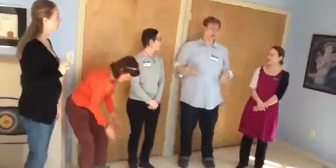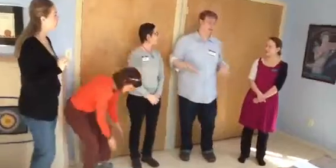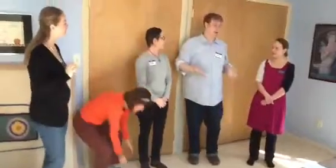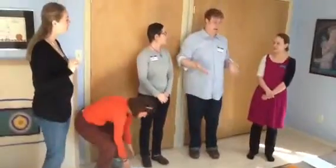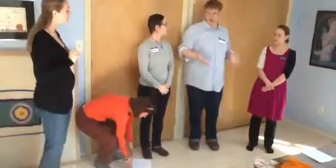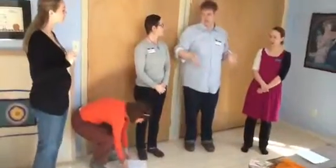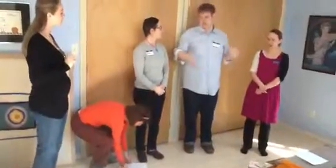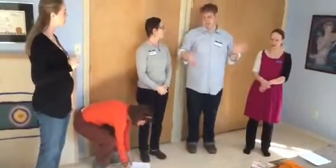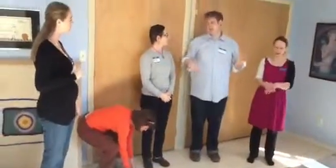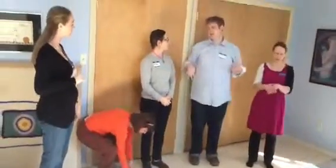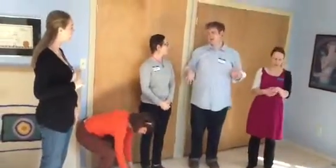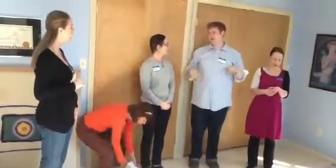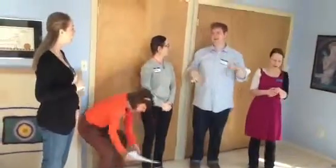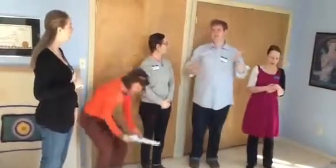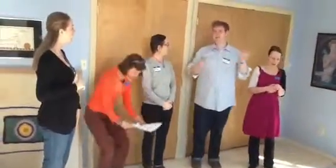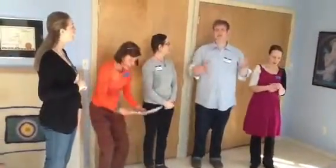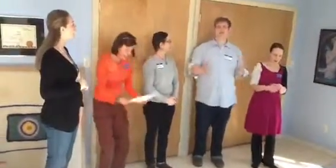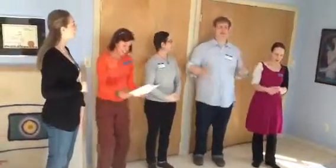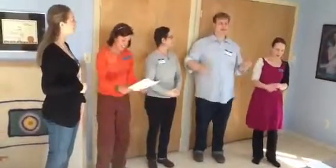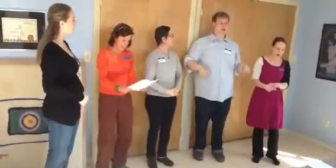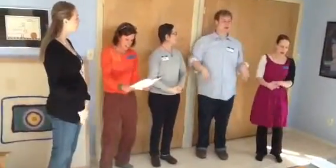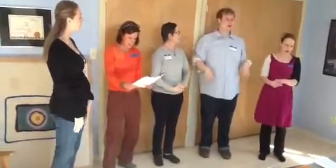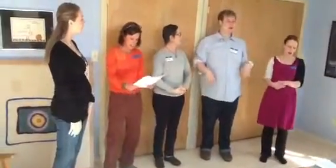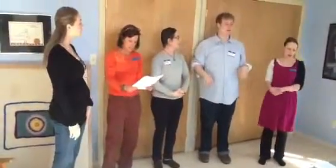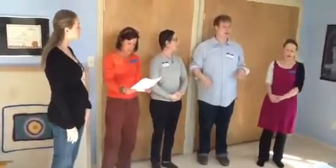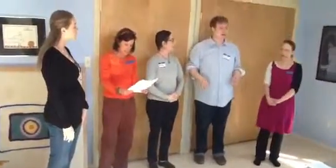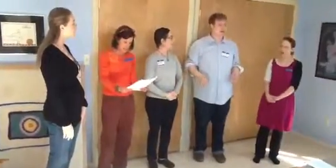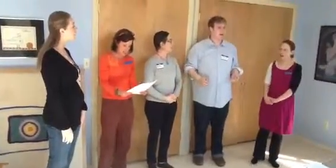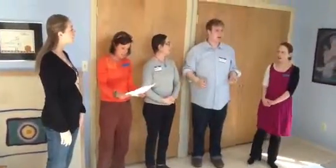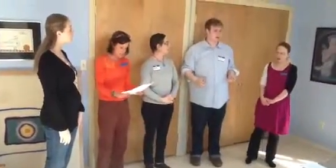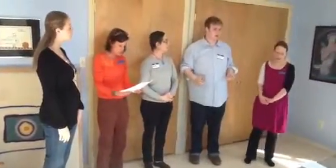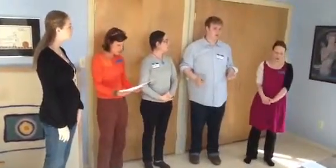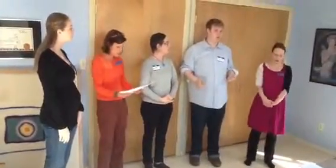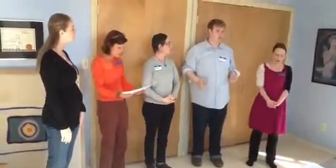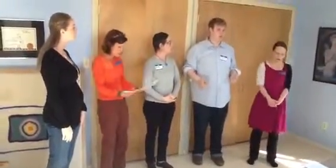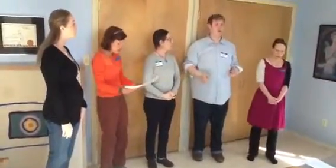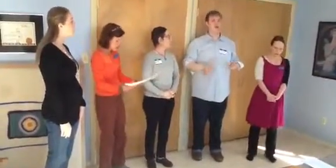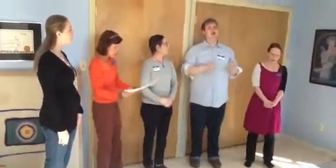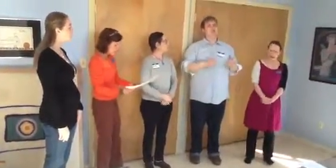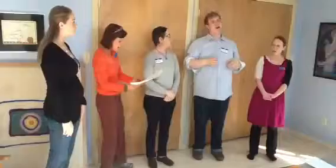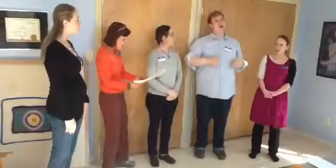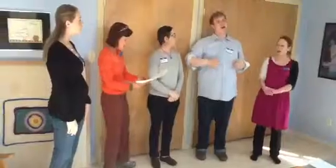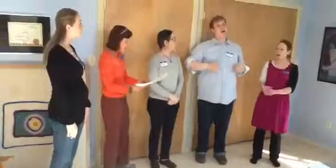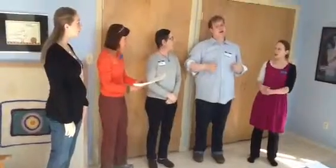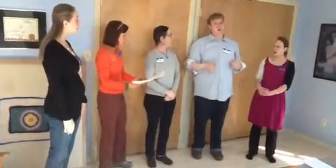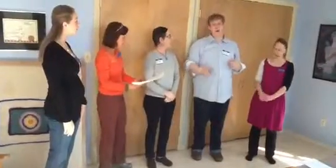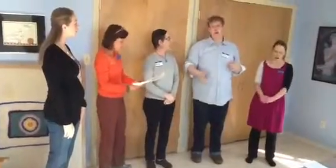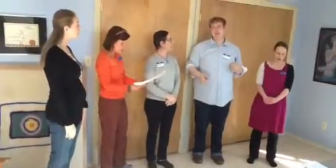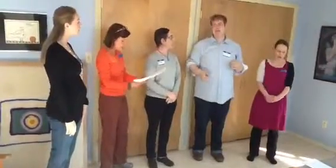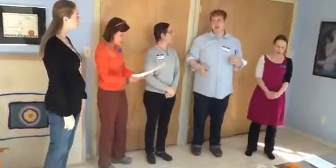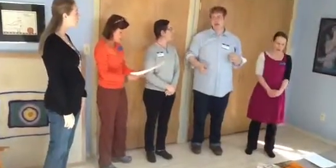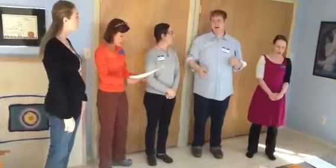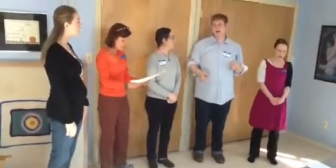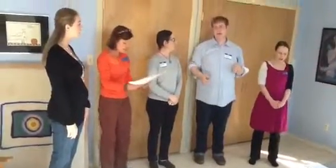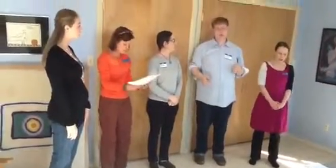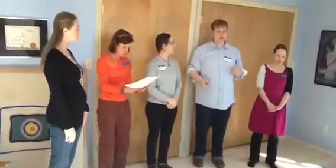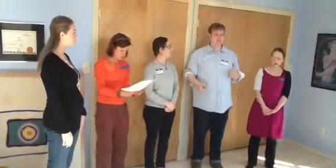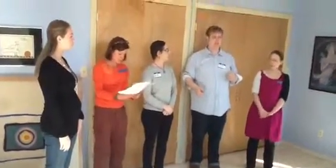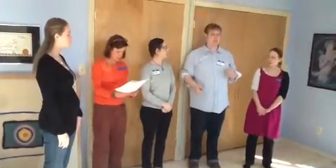rainbow paints the sky in colors that are true. Red, orange, yellow, green,